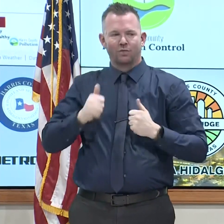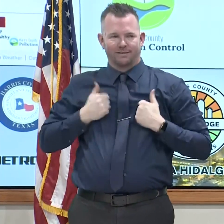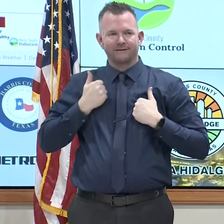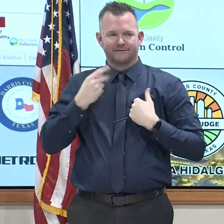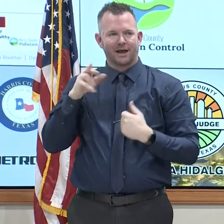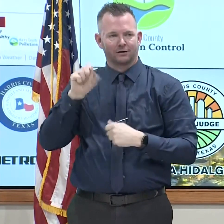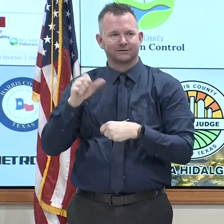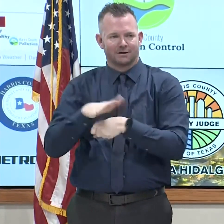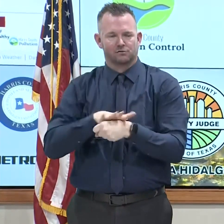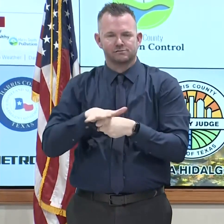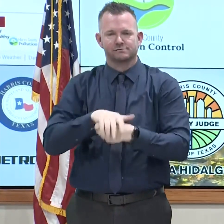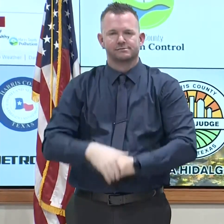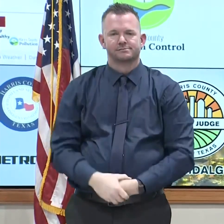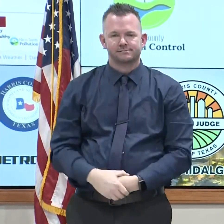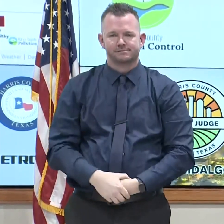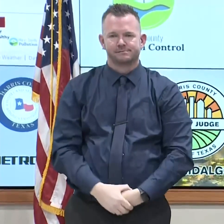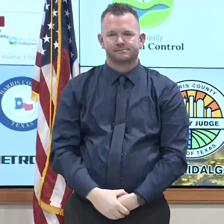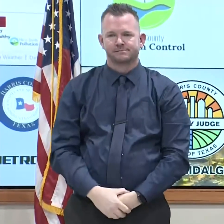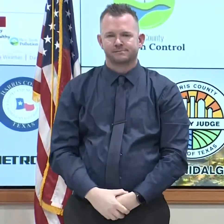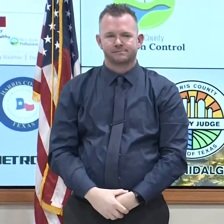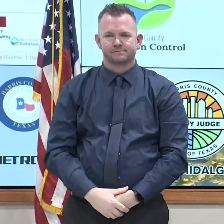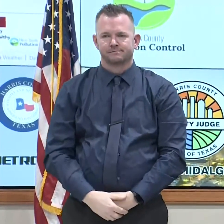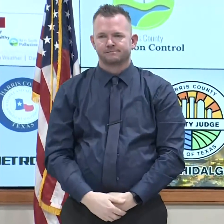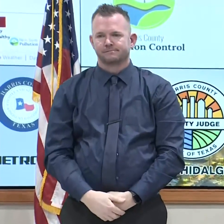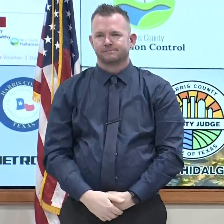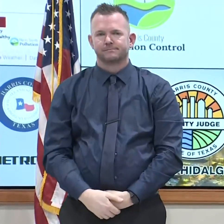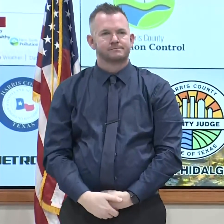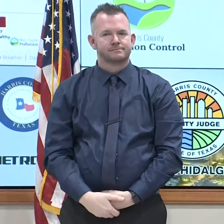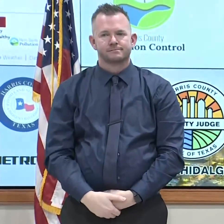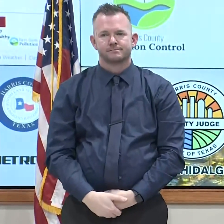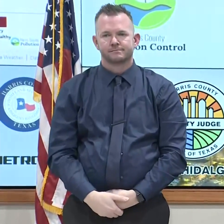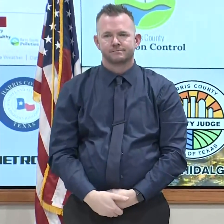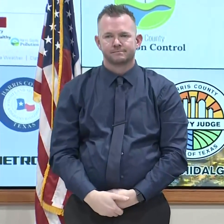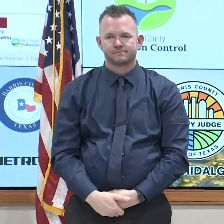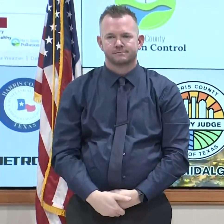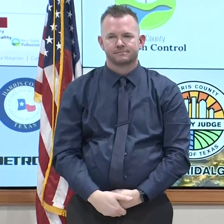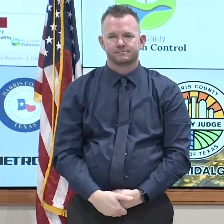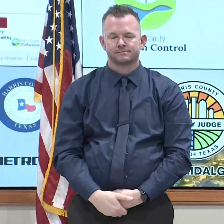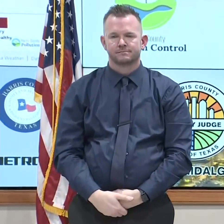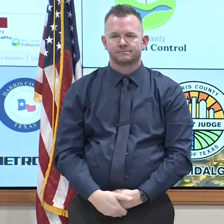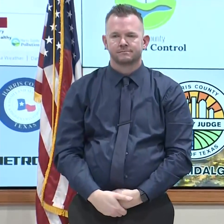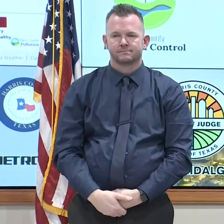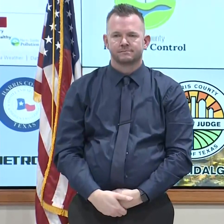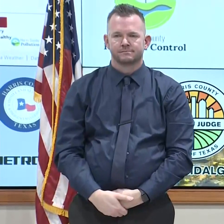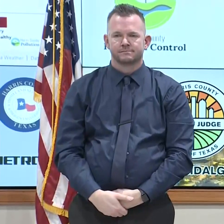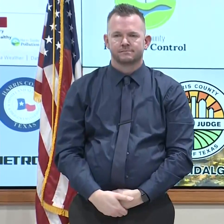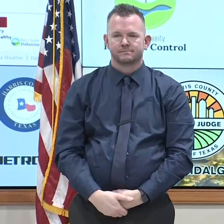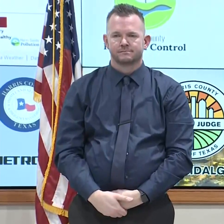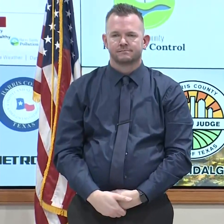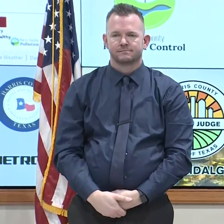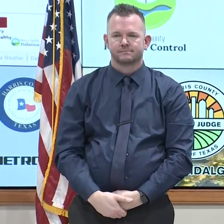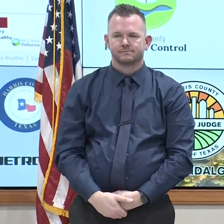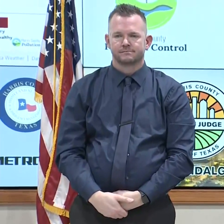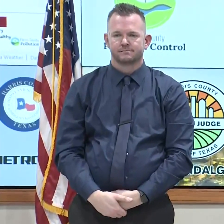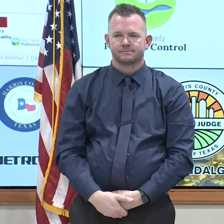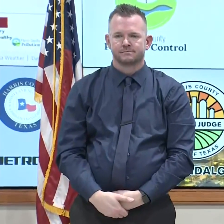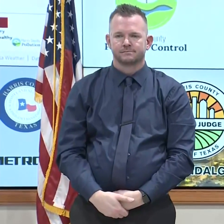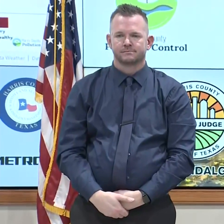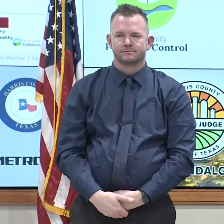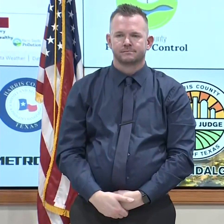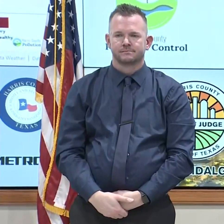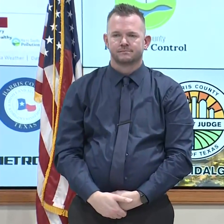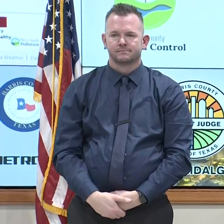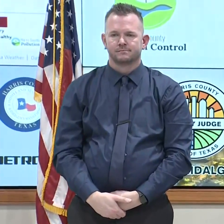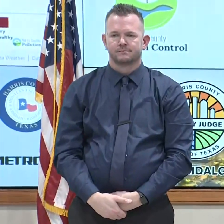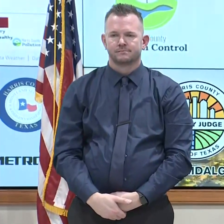And next, we will go to the monitor for a message from Chris John with the American Chemistry